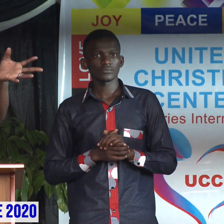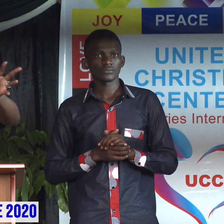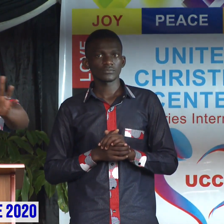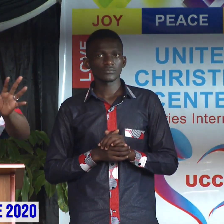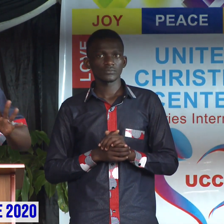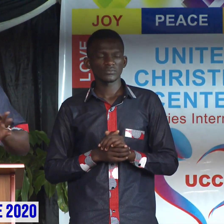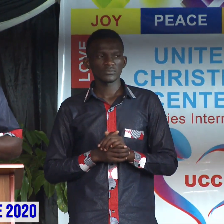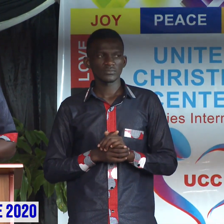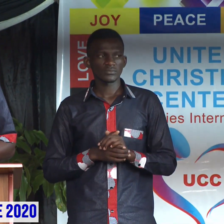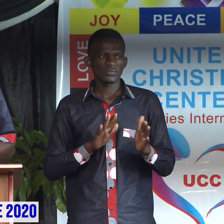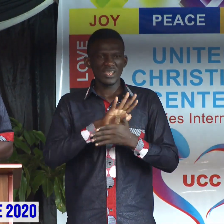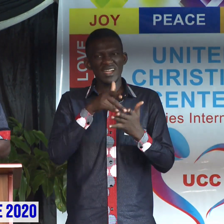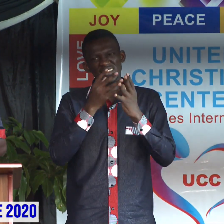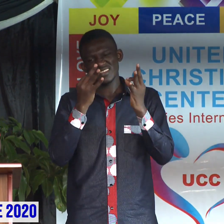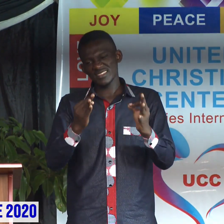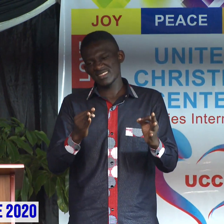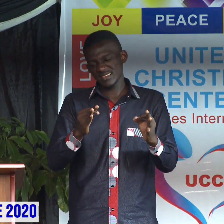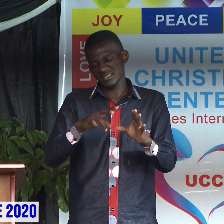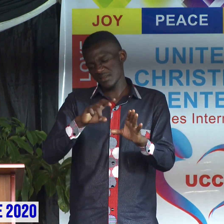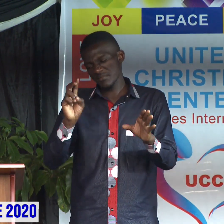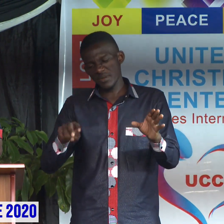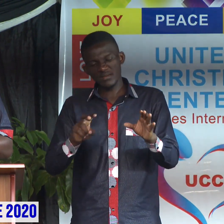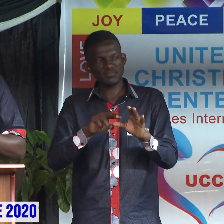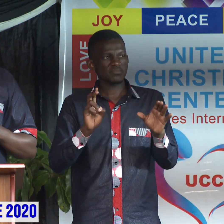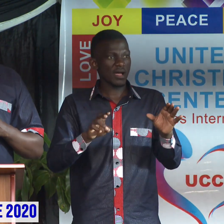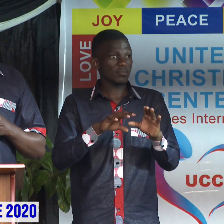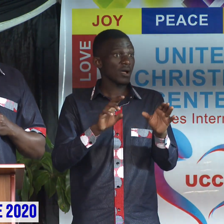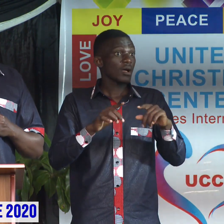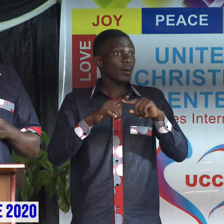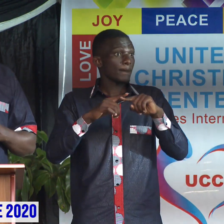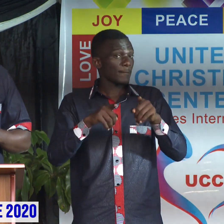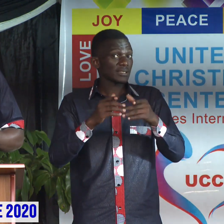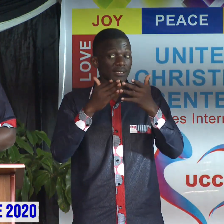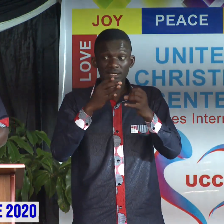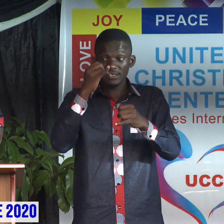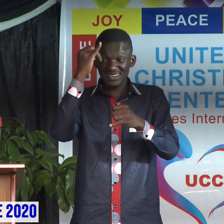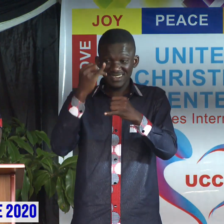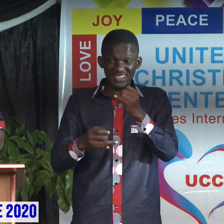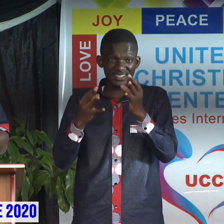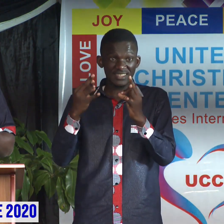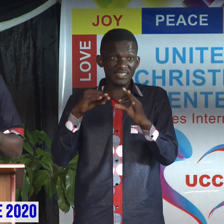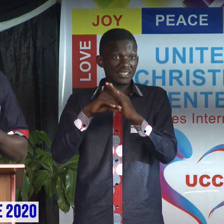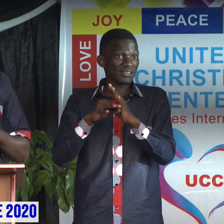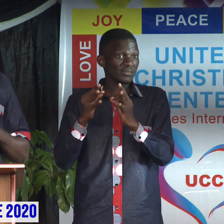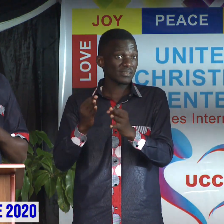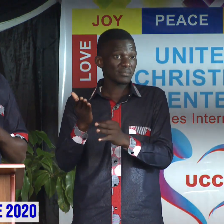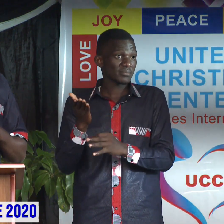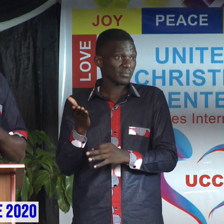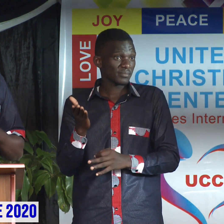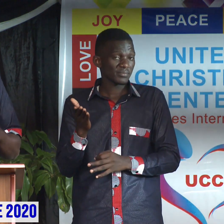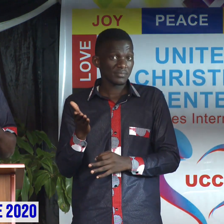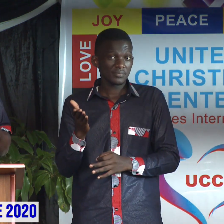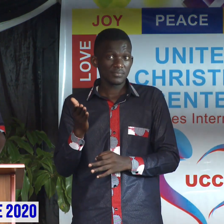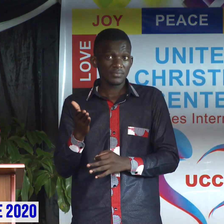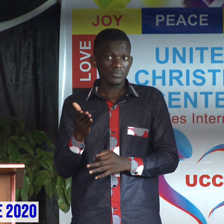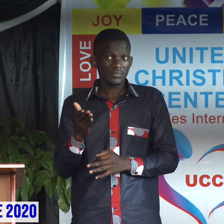Ebirala ndi mubibuka biisayisako. I'm skipping some of them. Wali we chisemba yo mu bintu bino. But there is the very last one